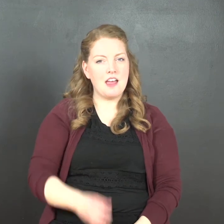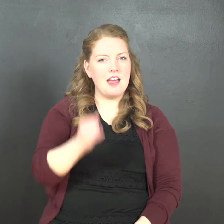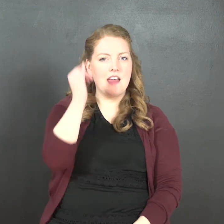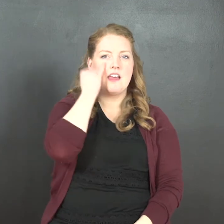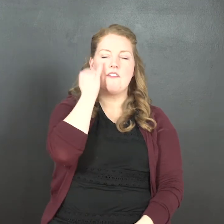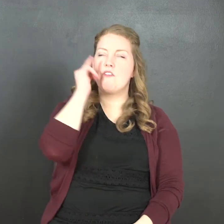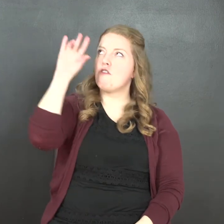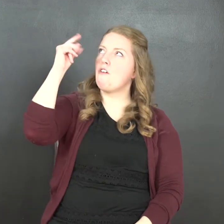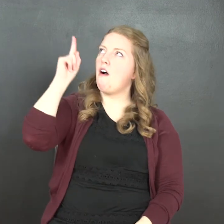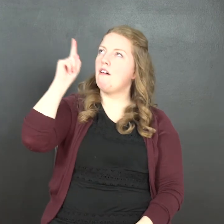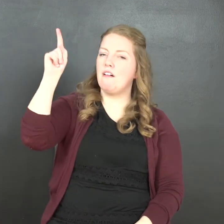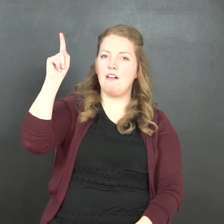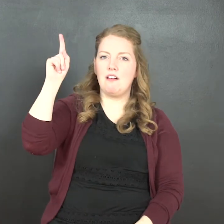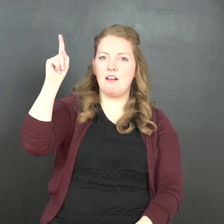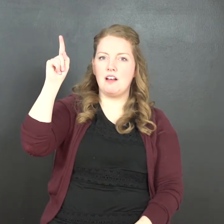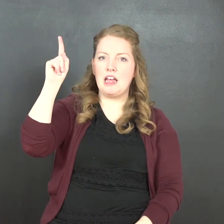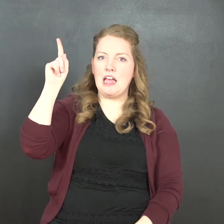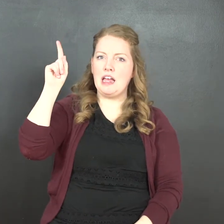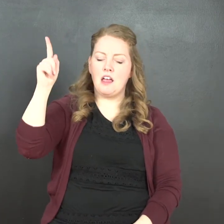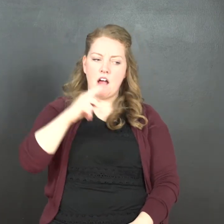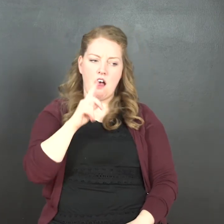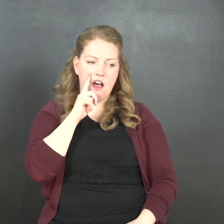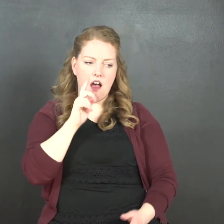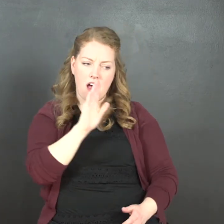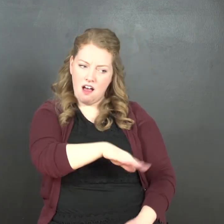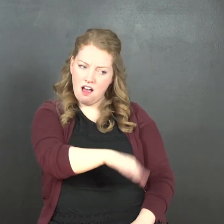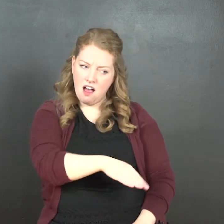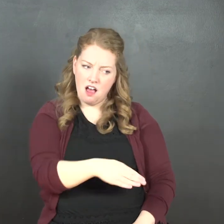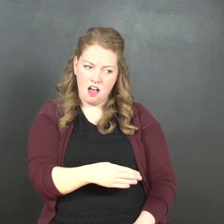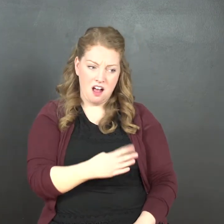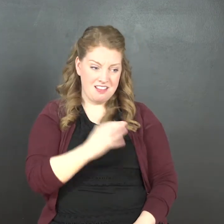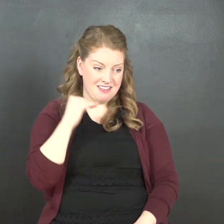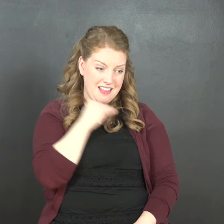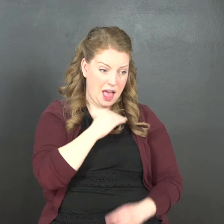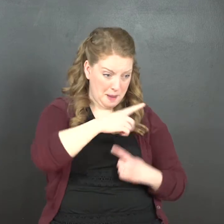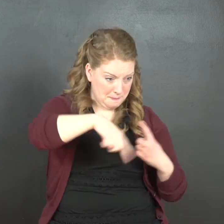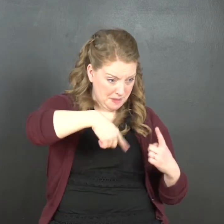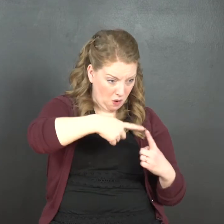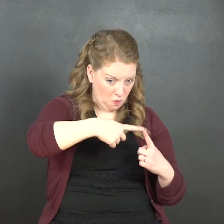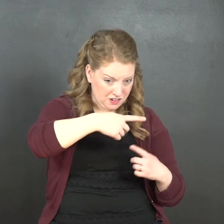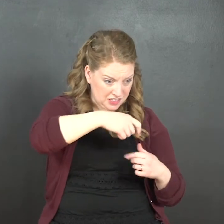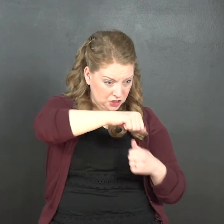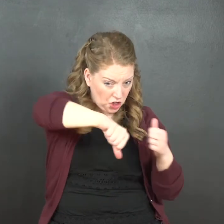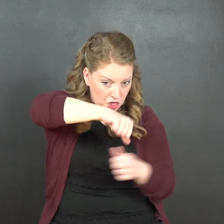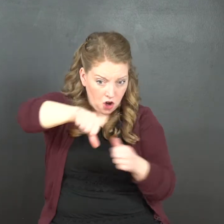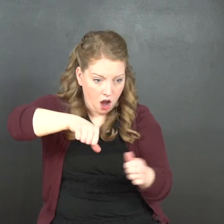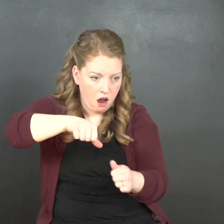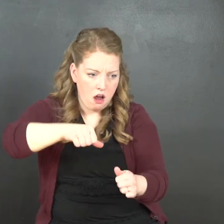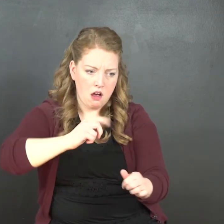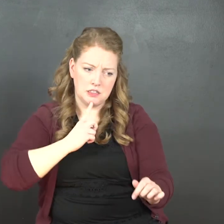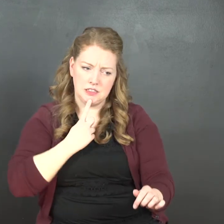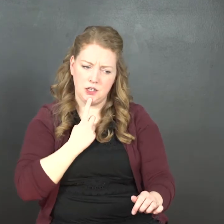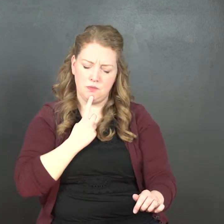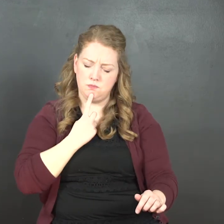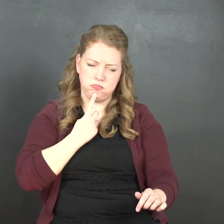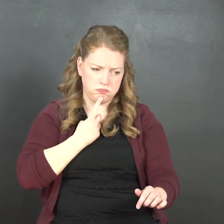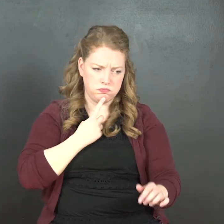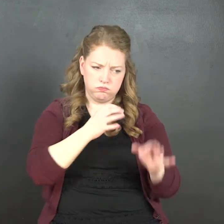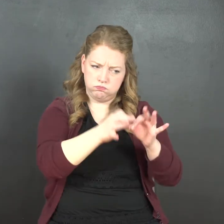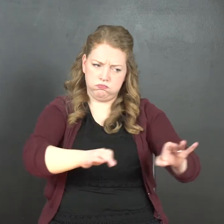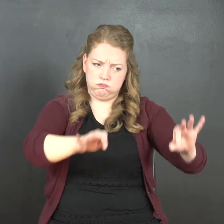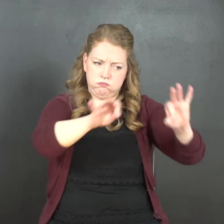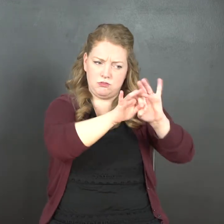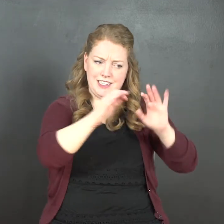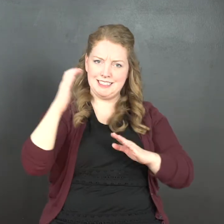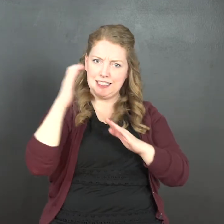If God takes bearing false witness against one another so seriously that he places it in the Ten Commandments,